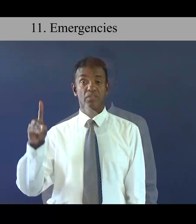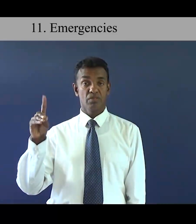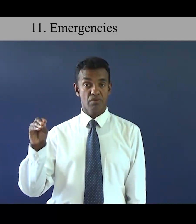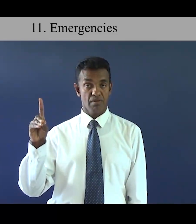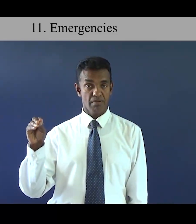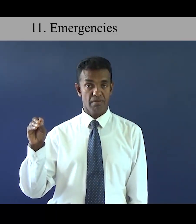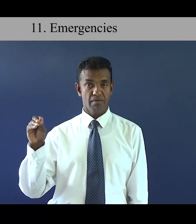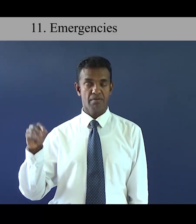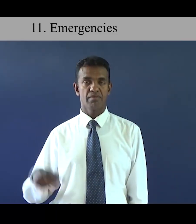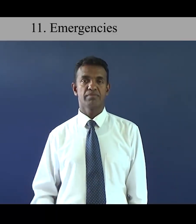Emergencies.